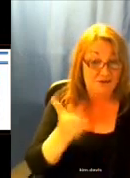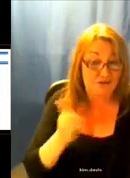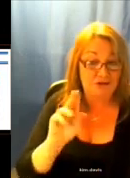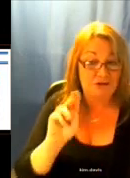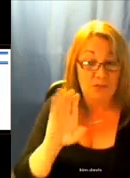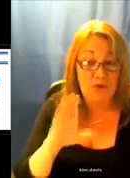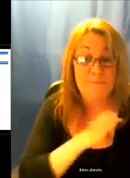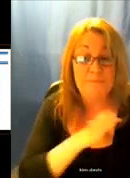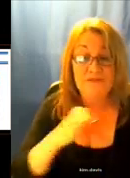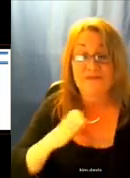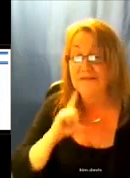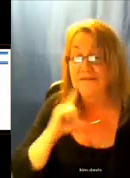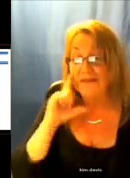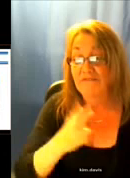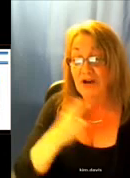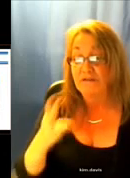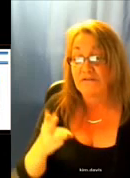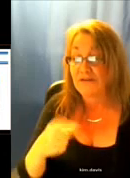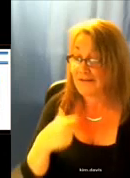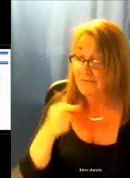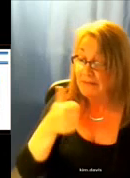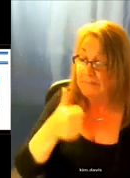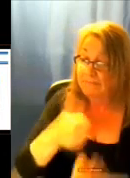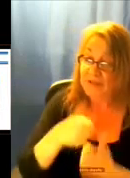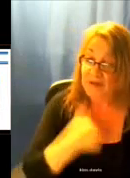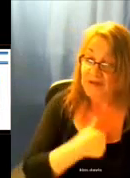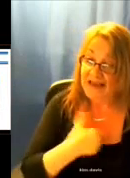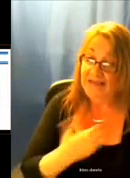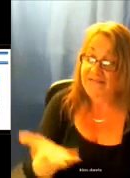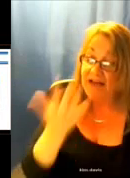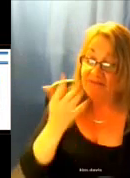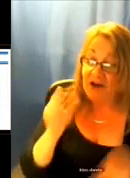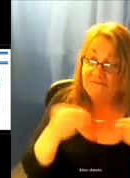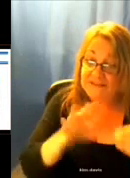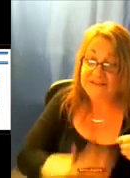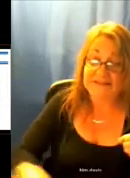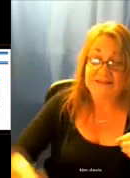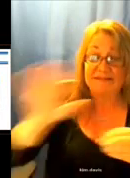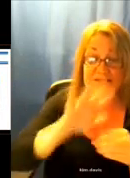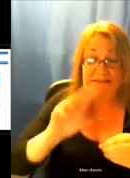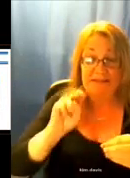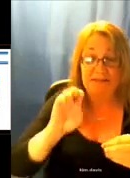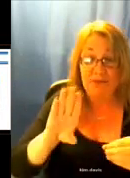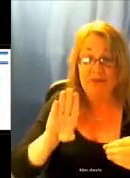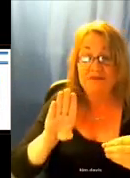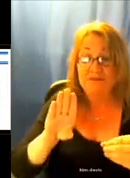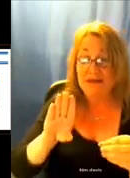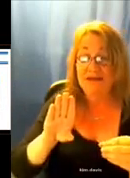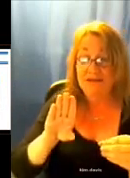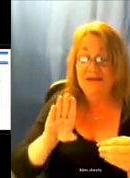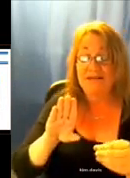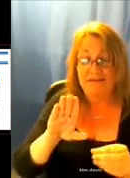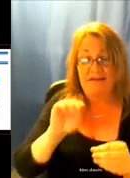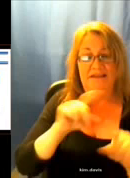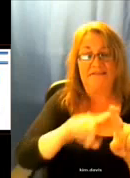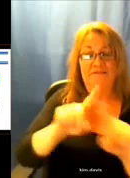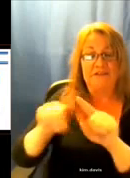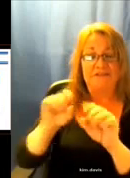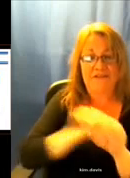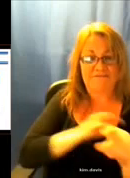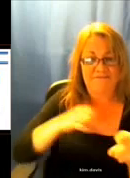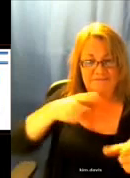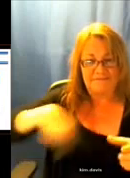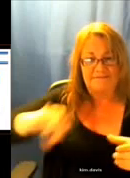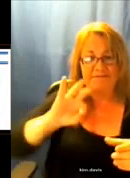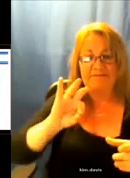have questions or concerns, please do contact us here at the Nebraska Commission for the Deaf and Hard of Hearing. We have 5 offices within